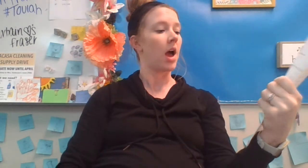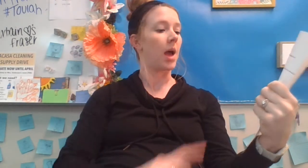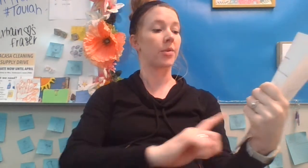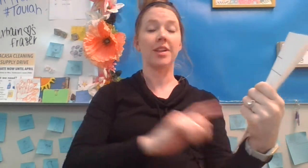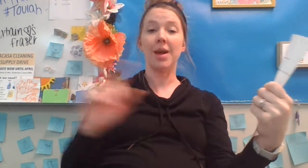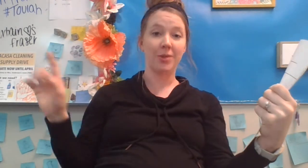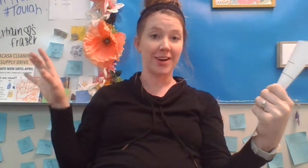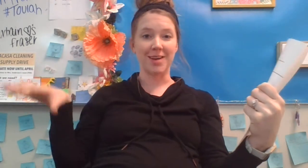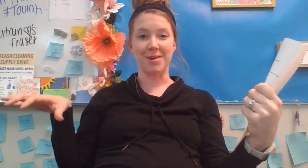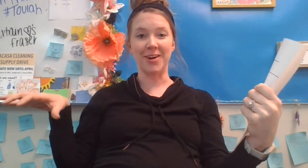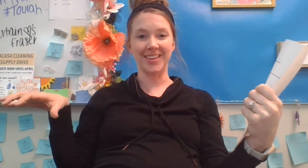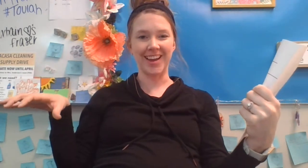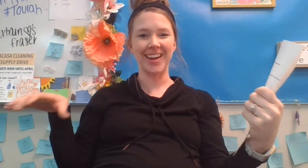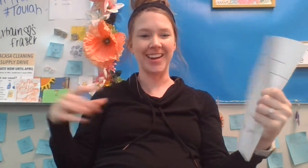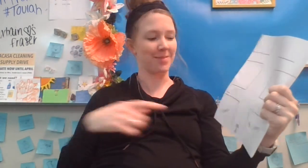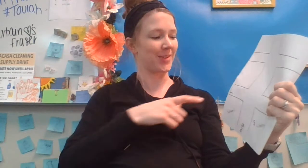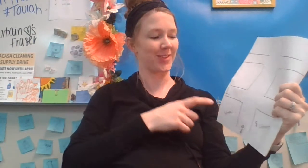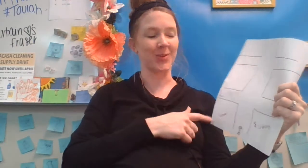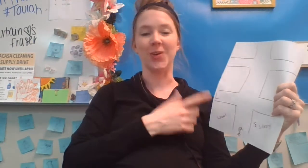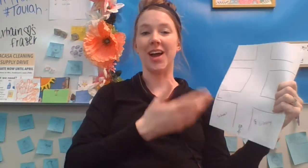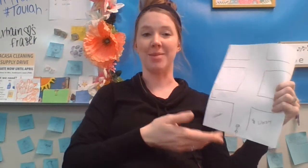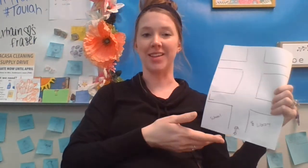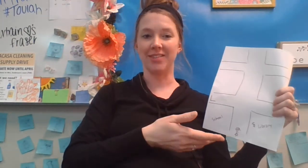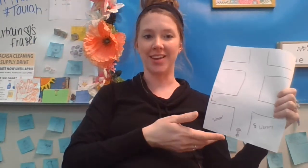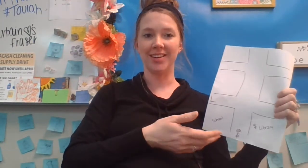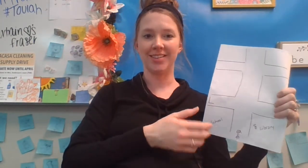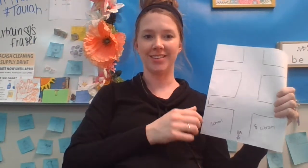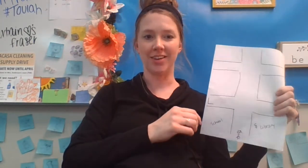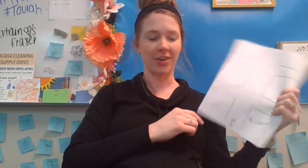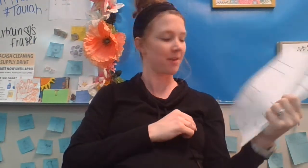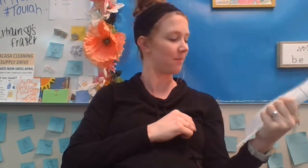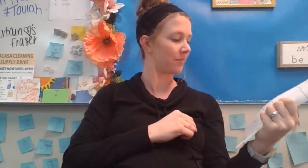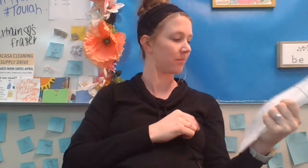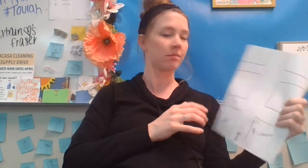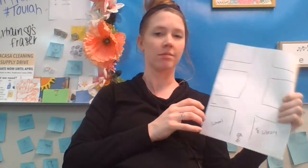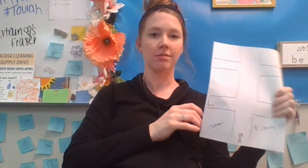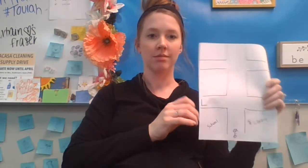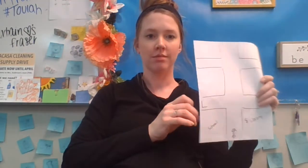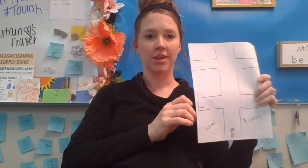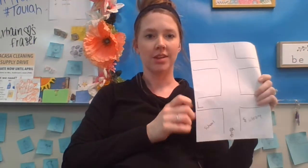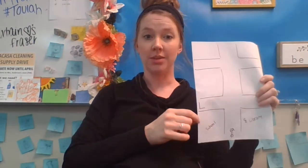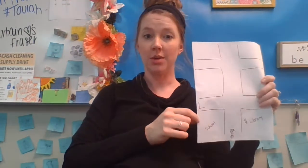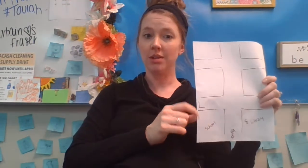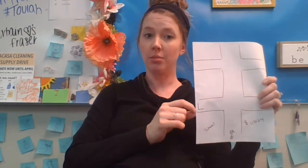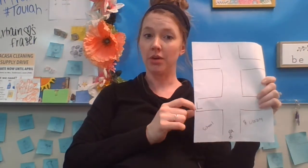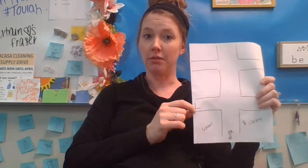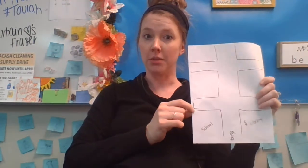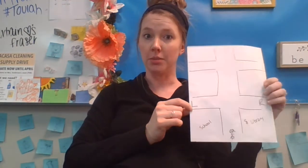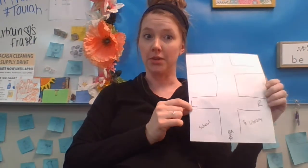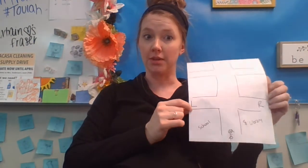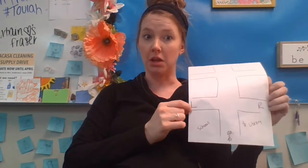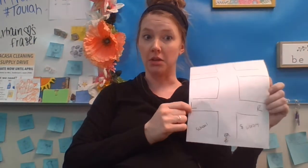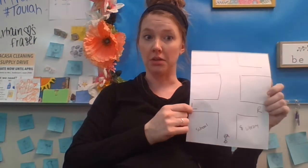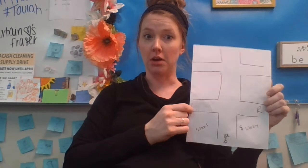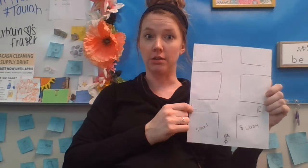I put the library on my right side, and I put the school on my left side, okay? That's why it's important for me to put this L and this R, because